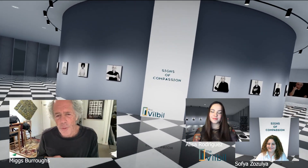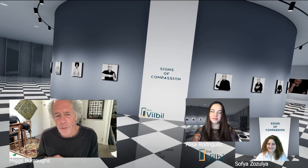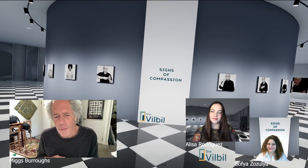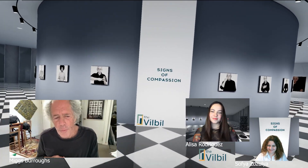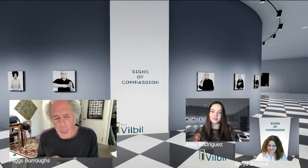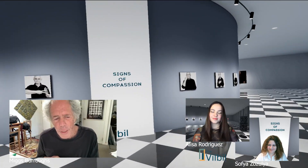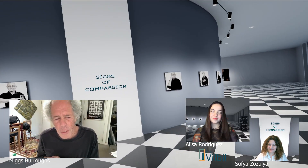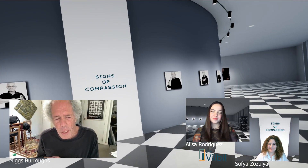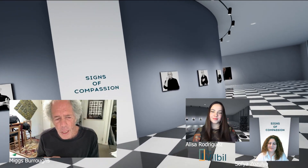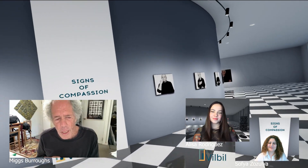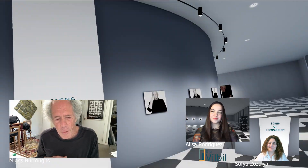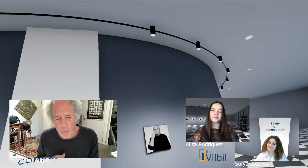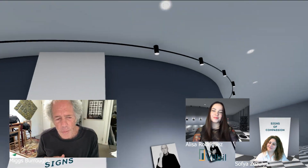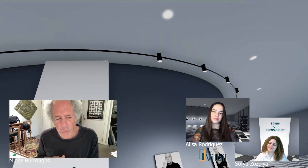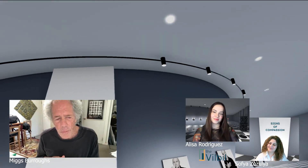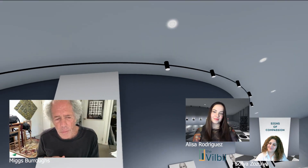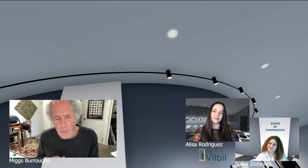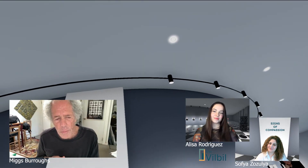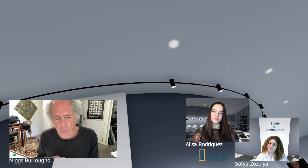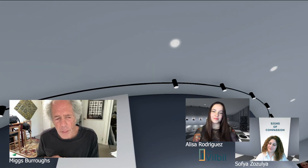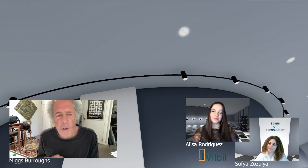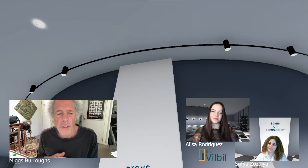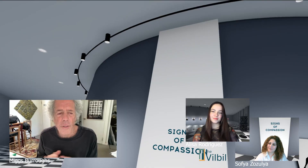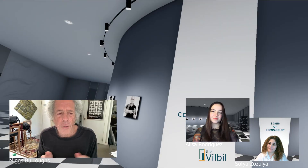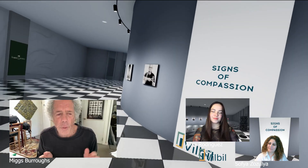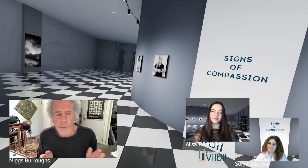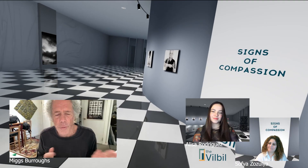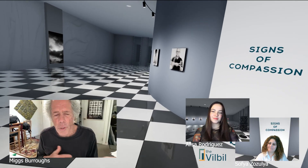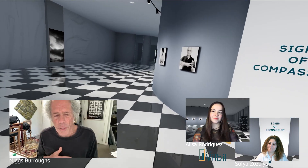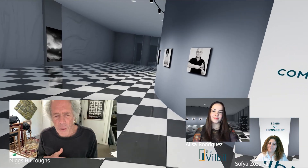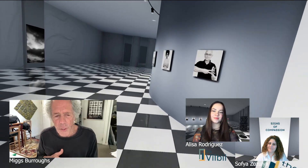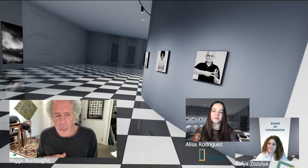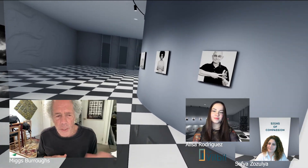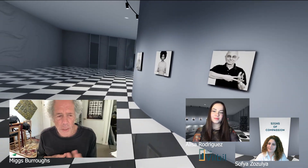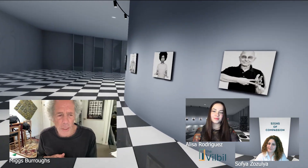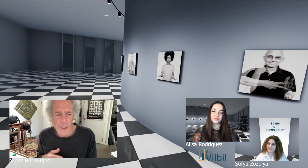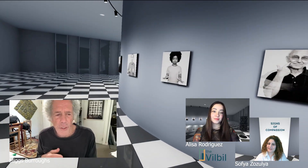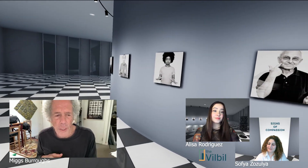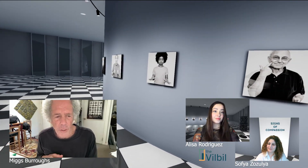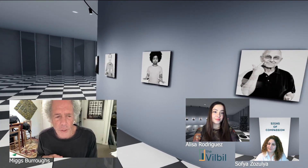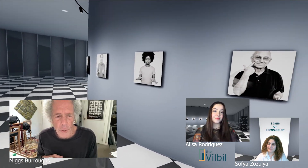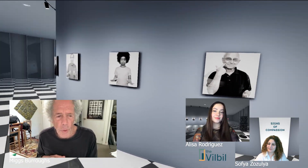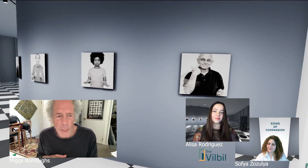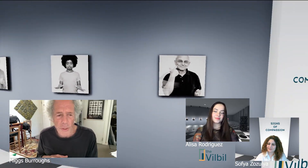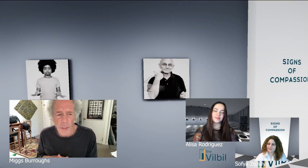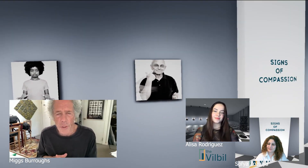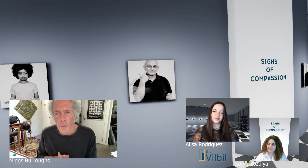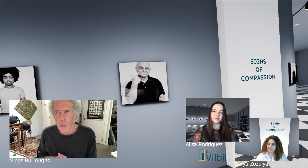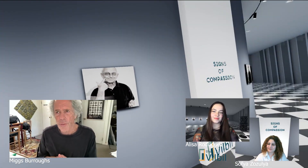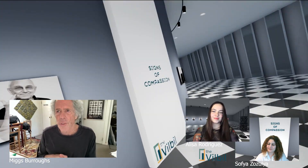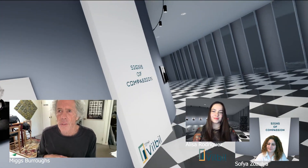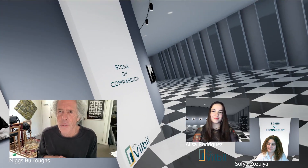be a filmmaker. My father worked for Walt Disney, actually on Snow White and the Seven Dwarfs in